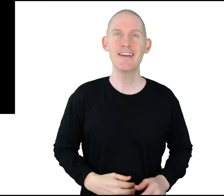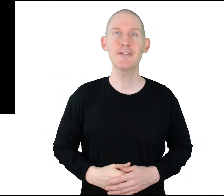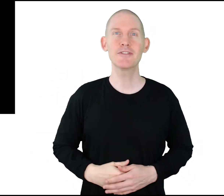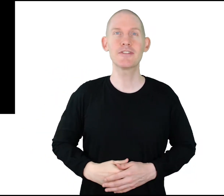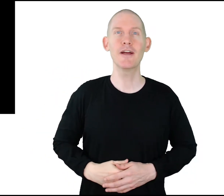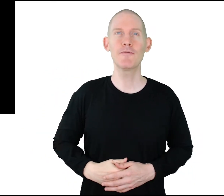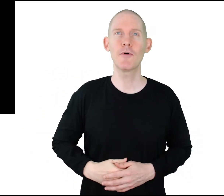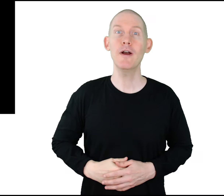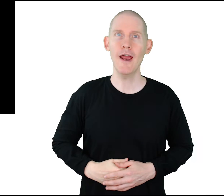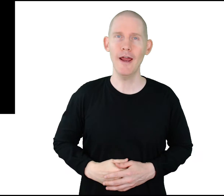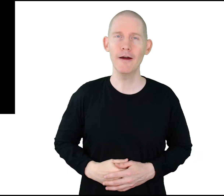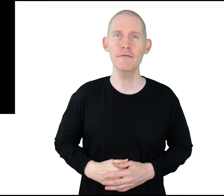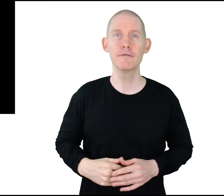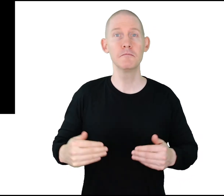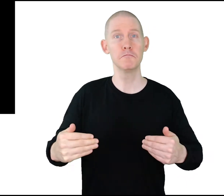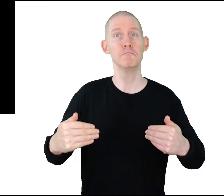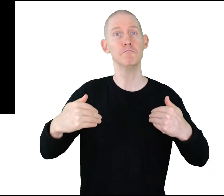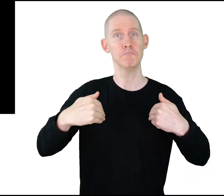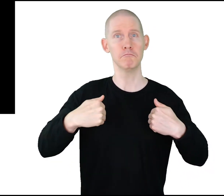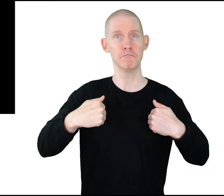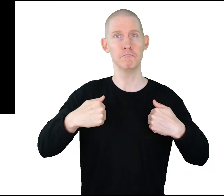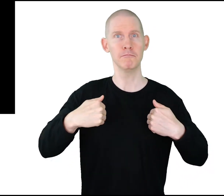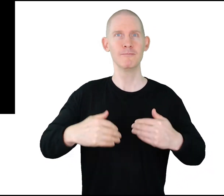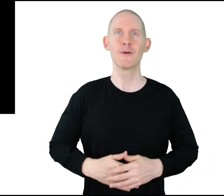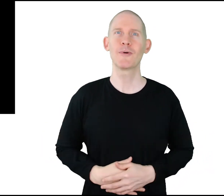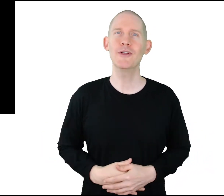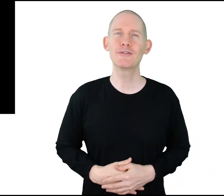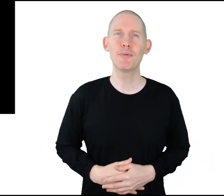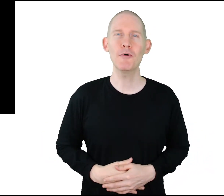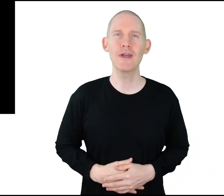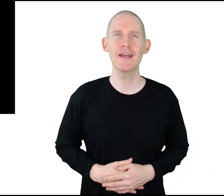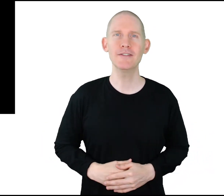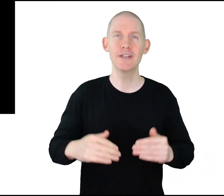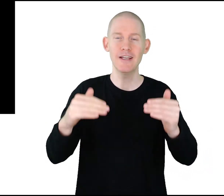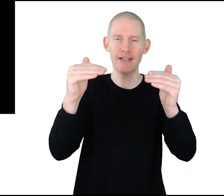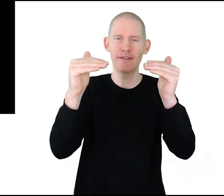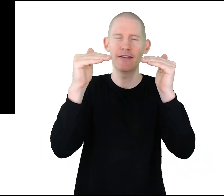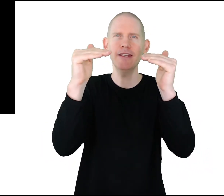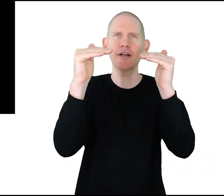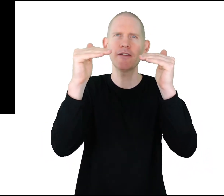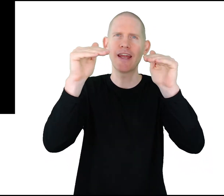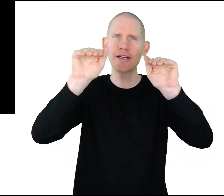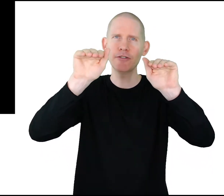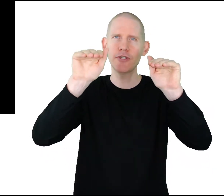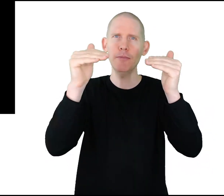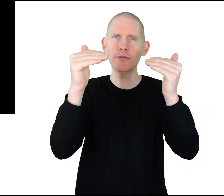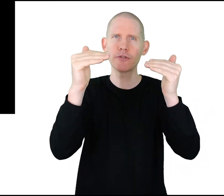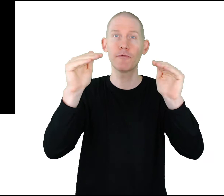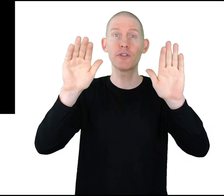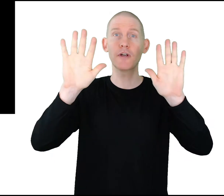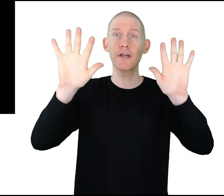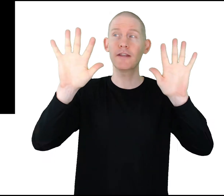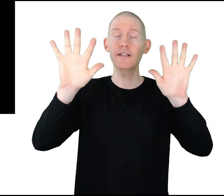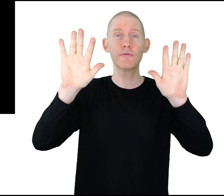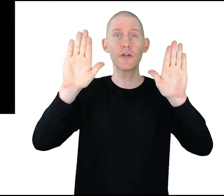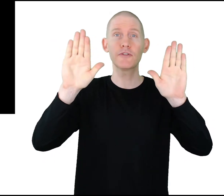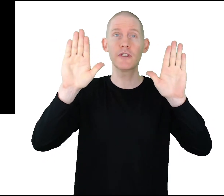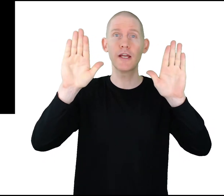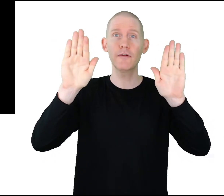Here's a sign for have. We're going to use both hands. These are the hand shapes. So if you start like this, fingers together,